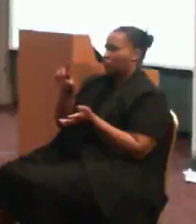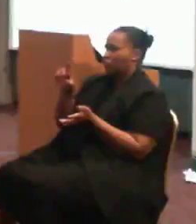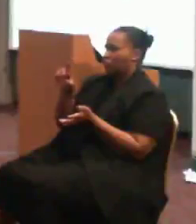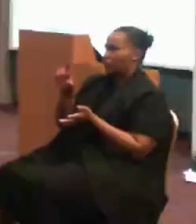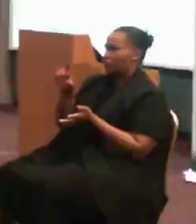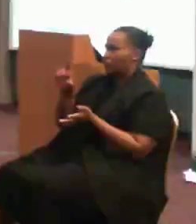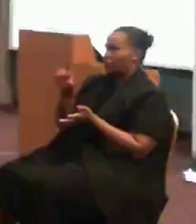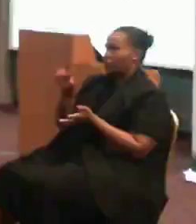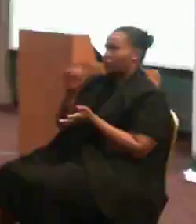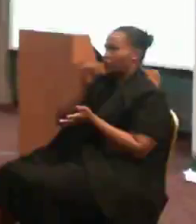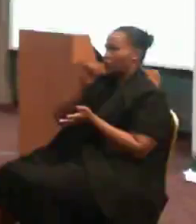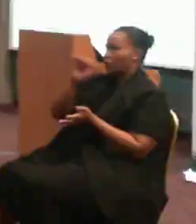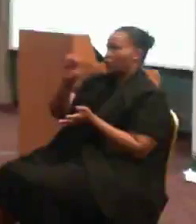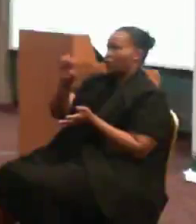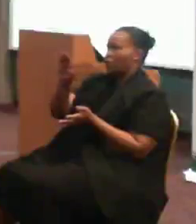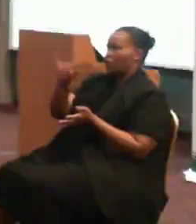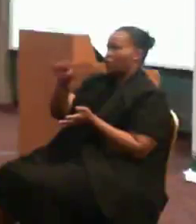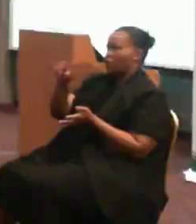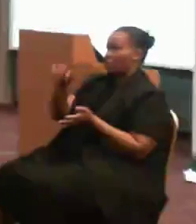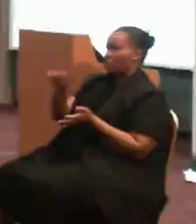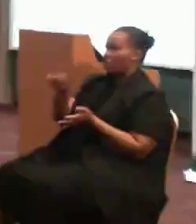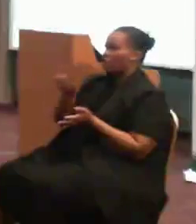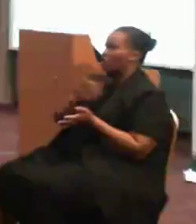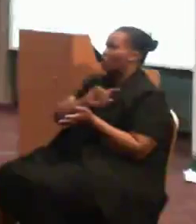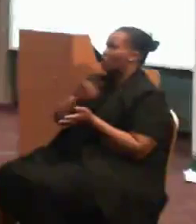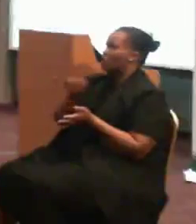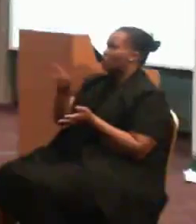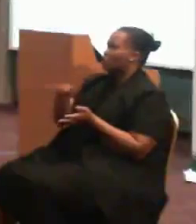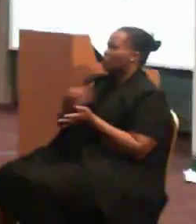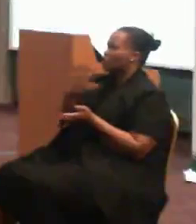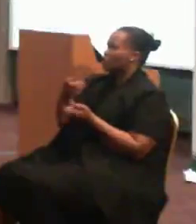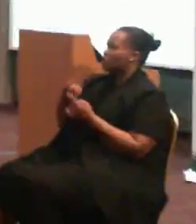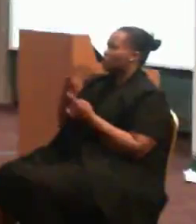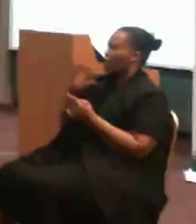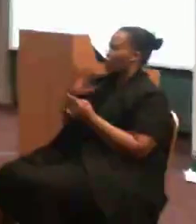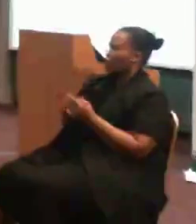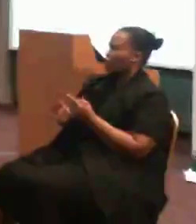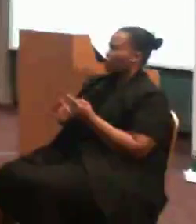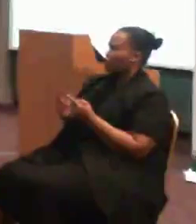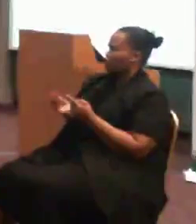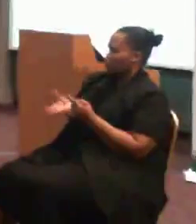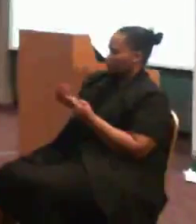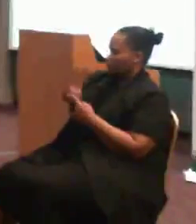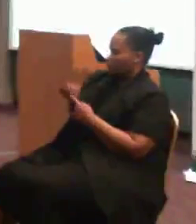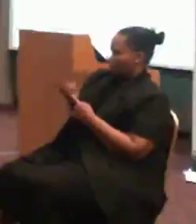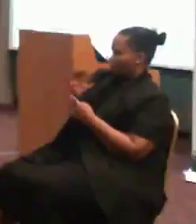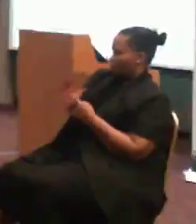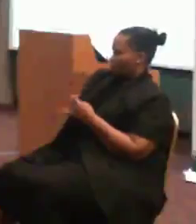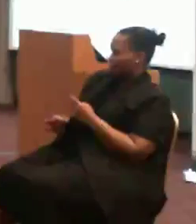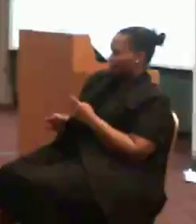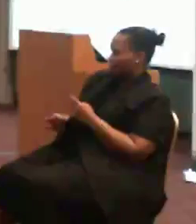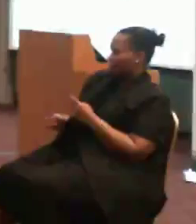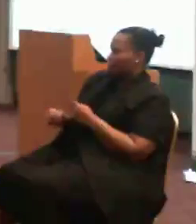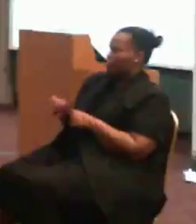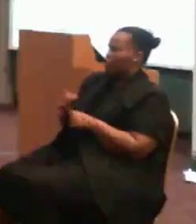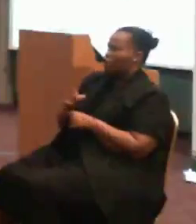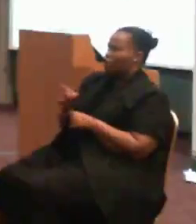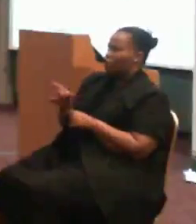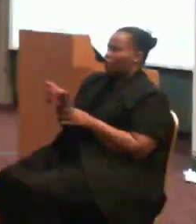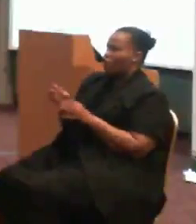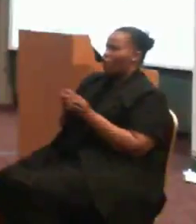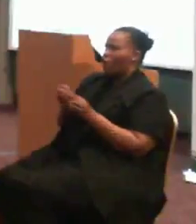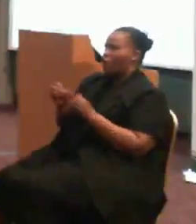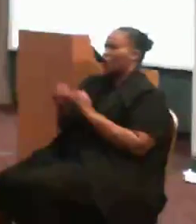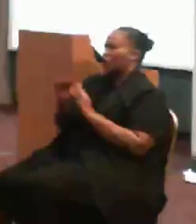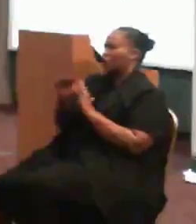And why is it that you're expecting all this to come from tariff? You should be really cutting costs significantly. So you